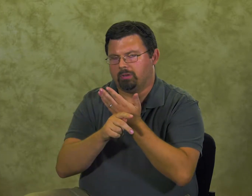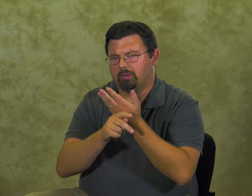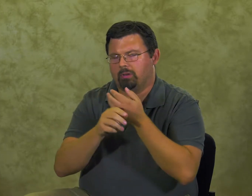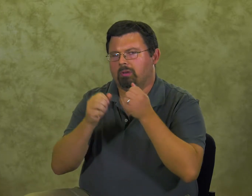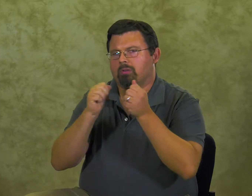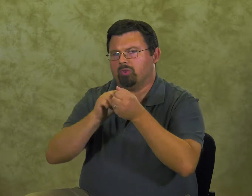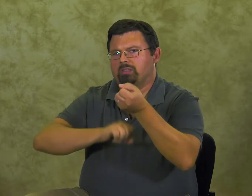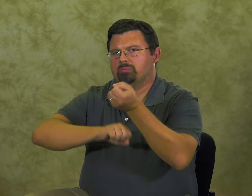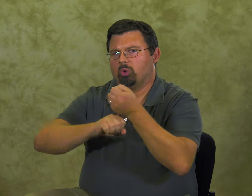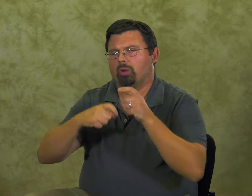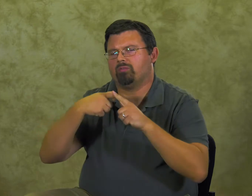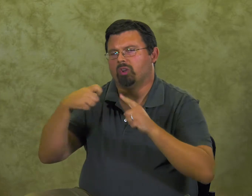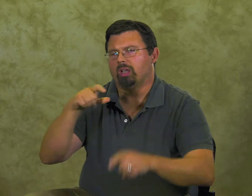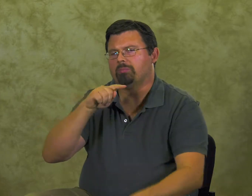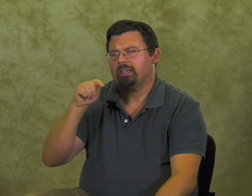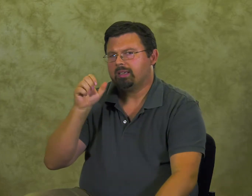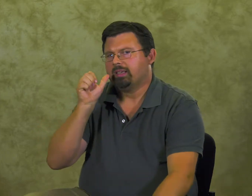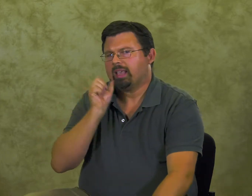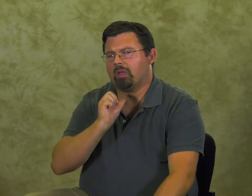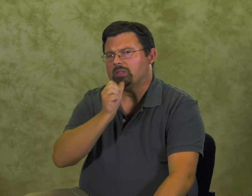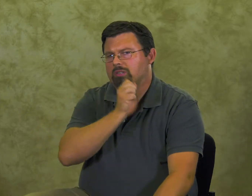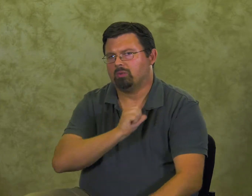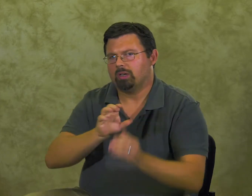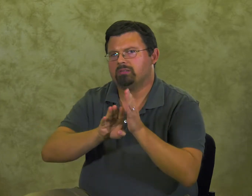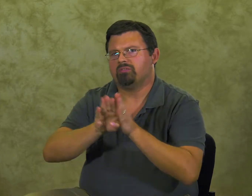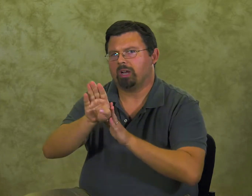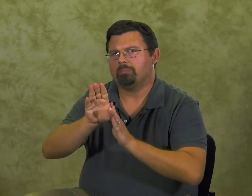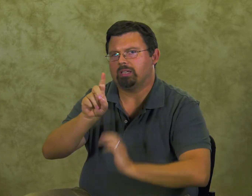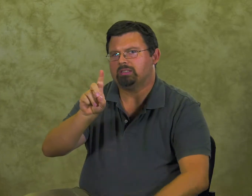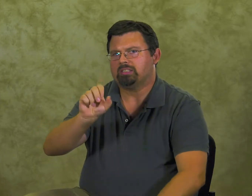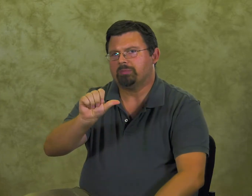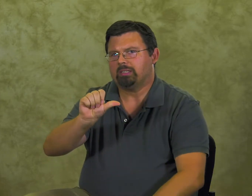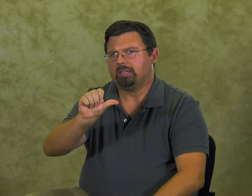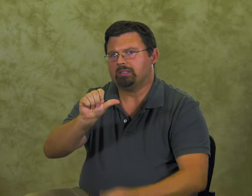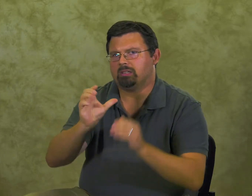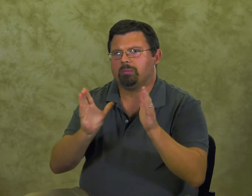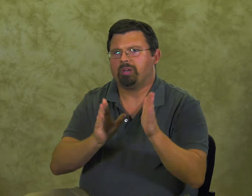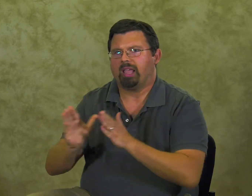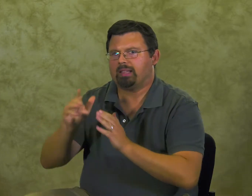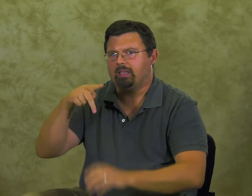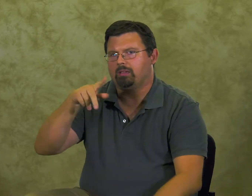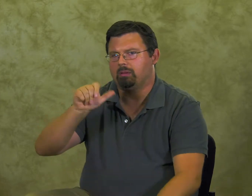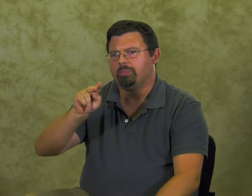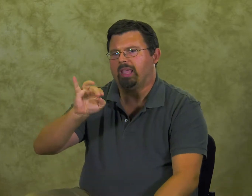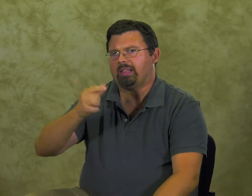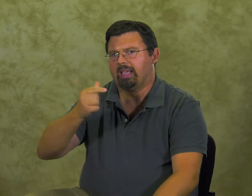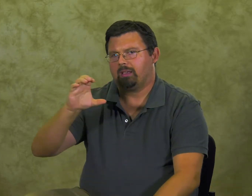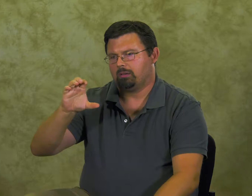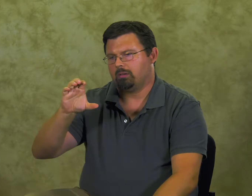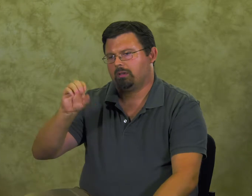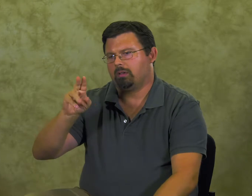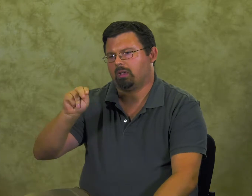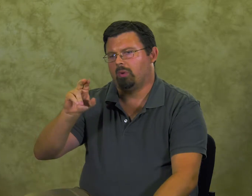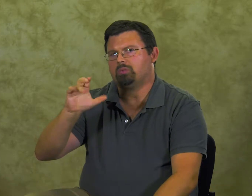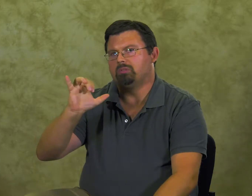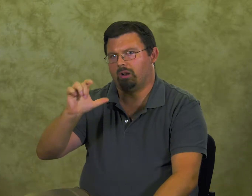program with support from the Arizona Developmental Disabilities